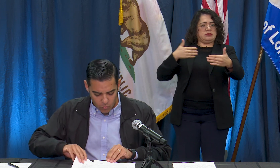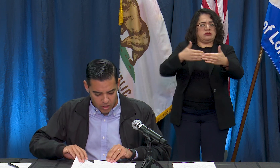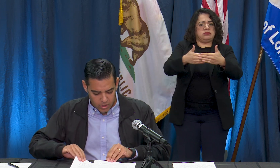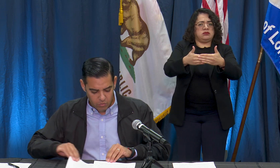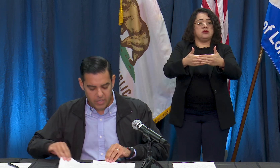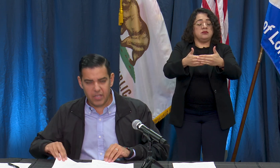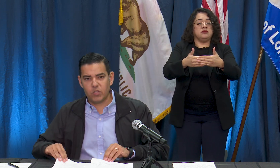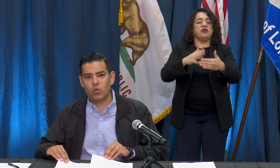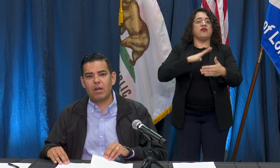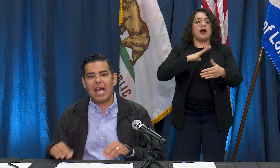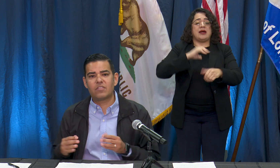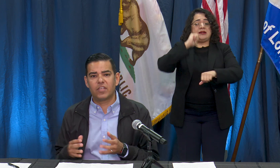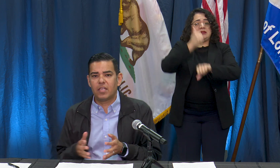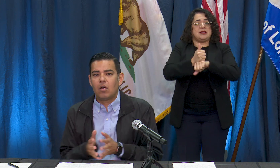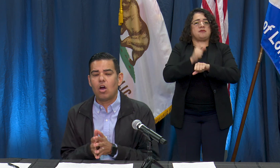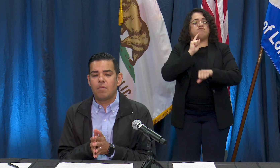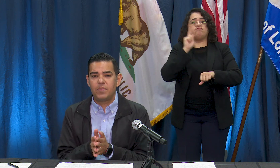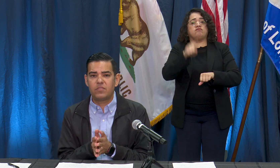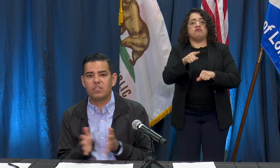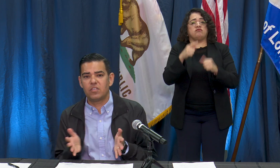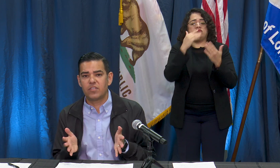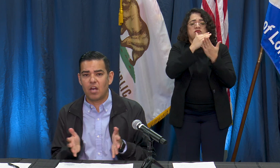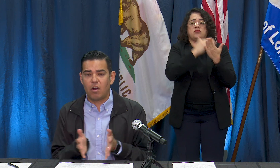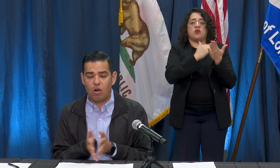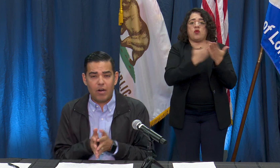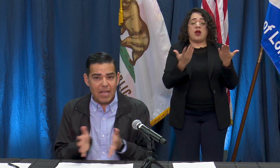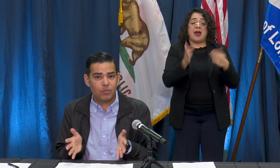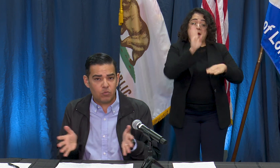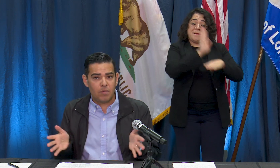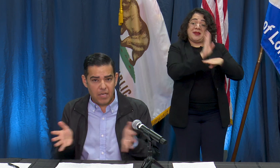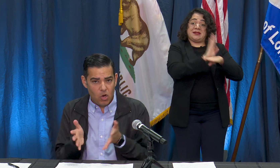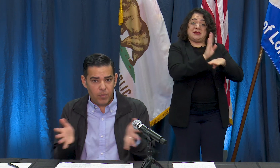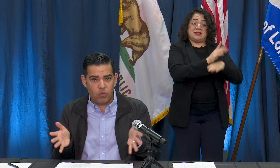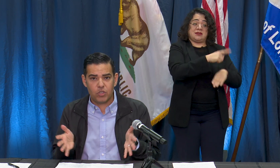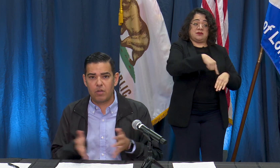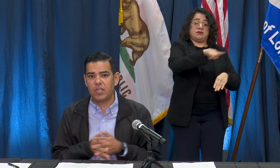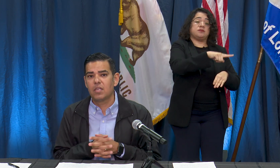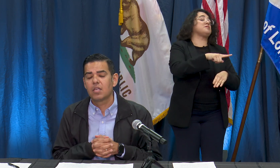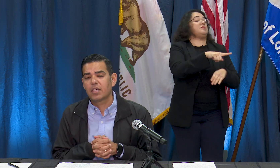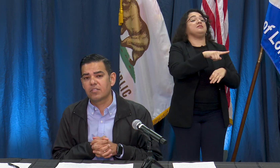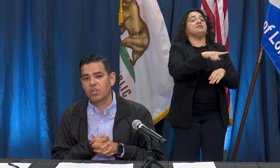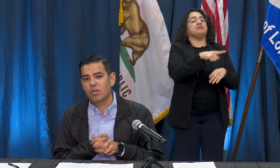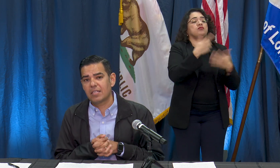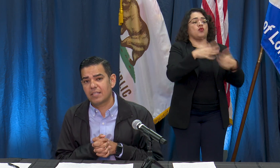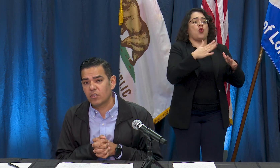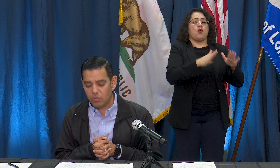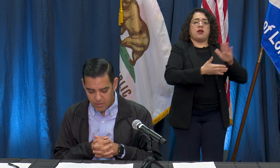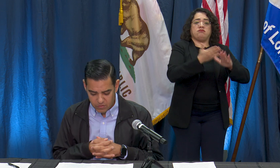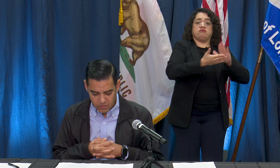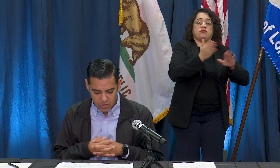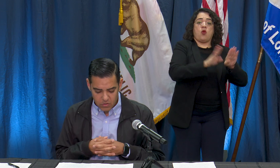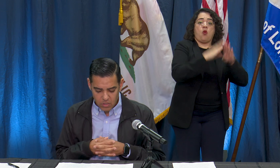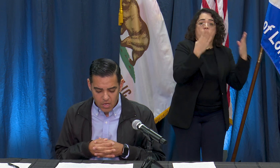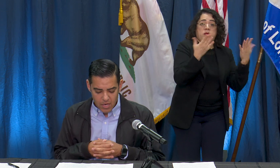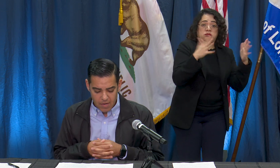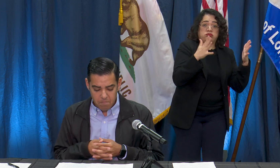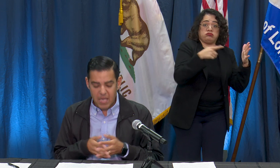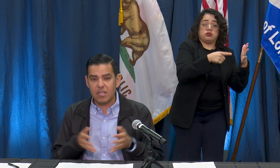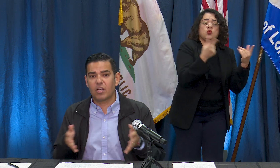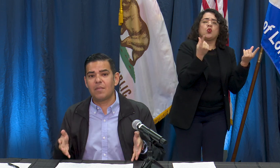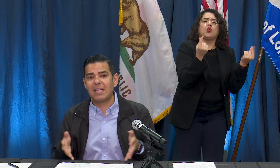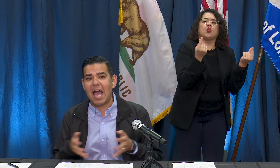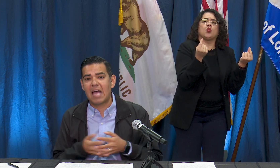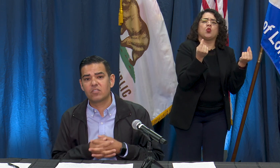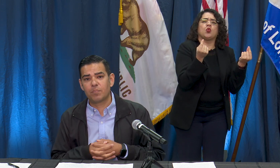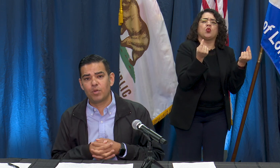one thing that we are doing is we're asking our businesses that are able to remain open, which are the considered essential businesses.